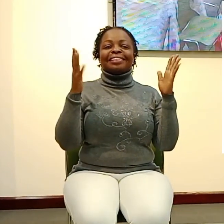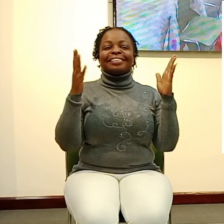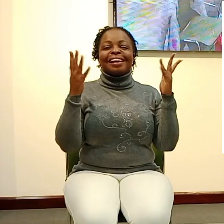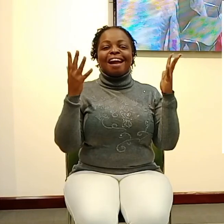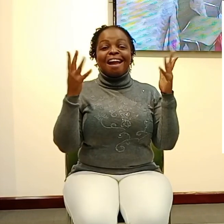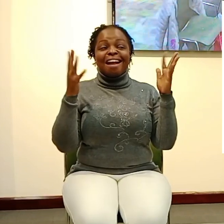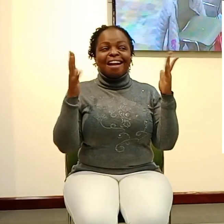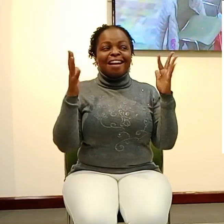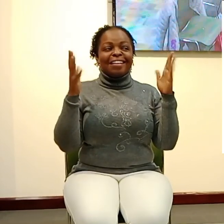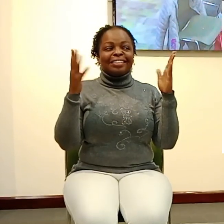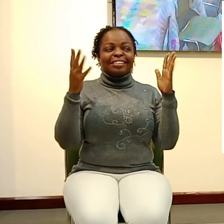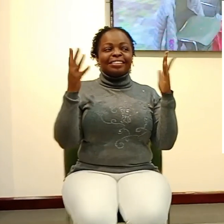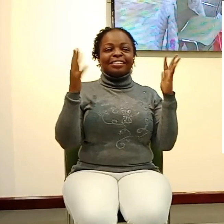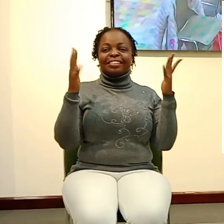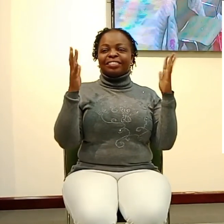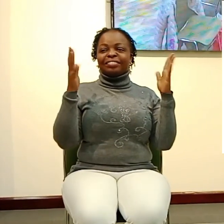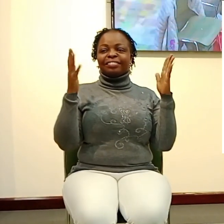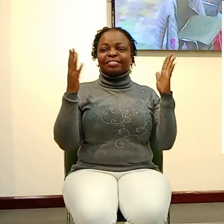Tumechoka kwani?